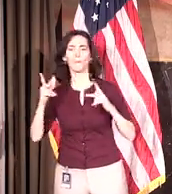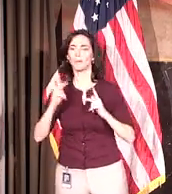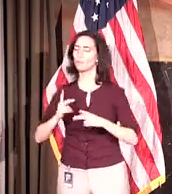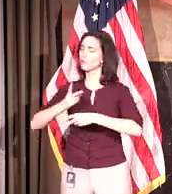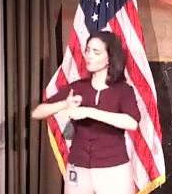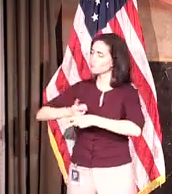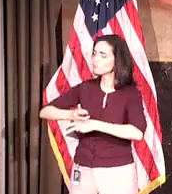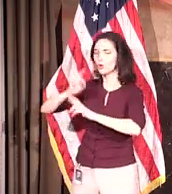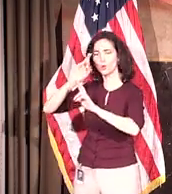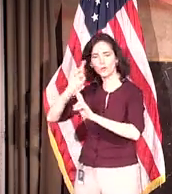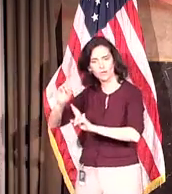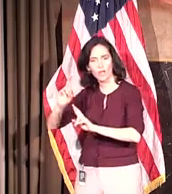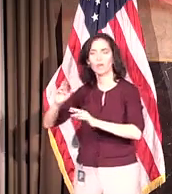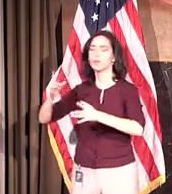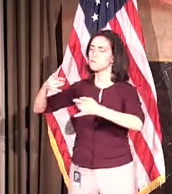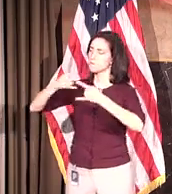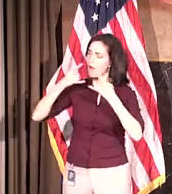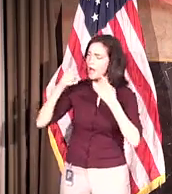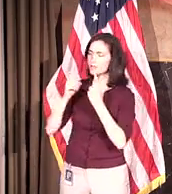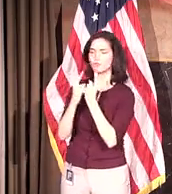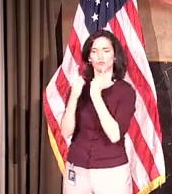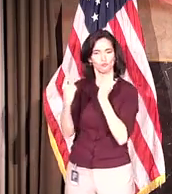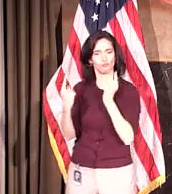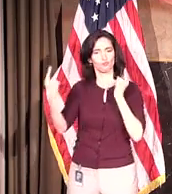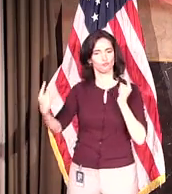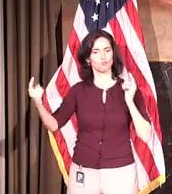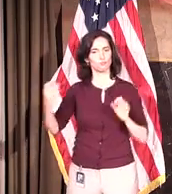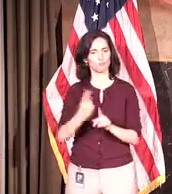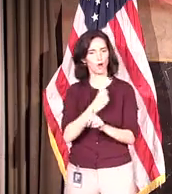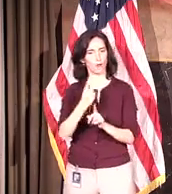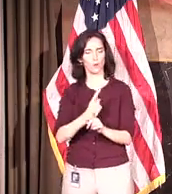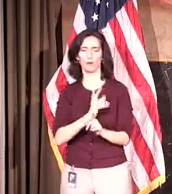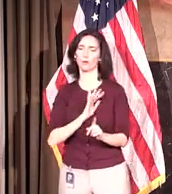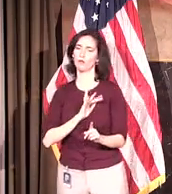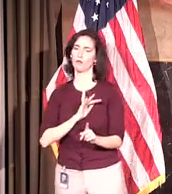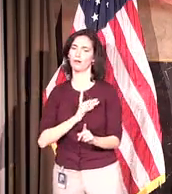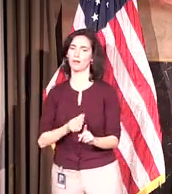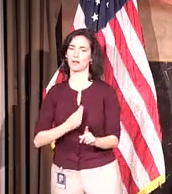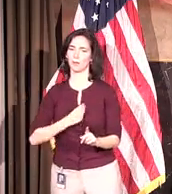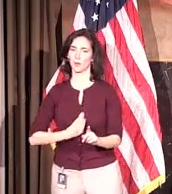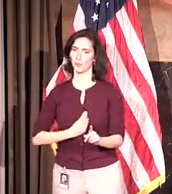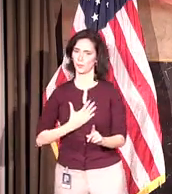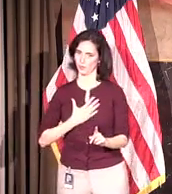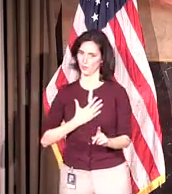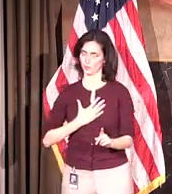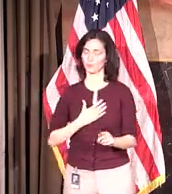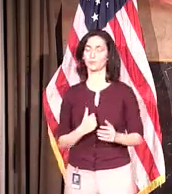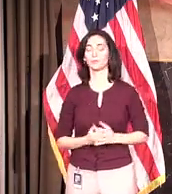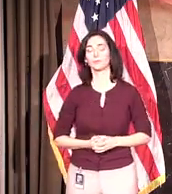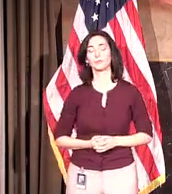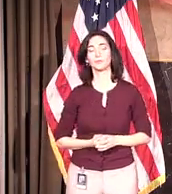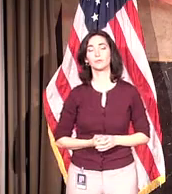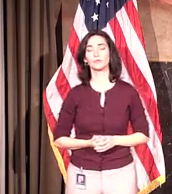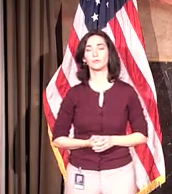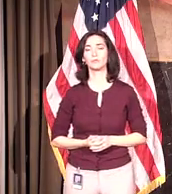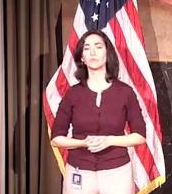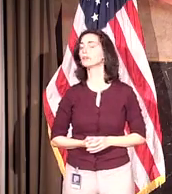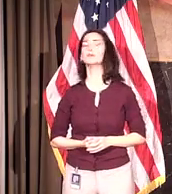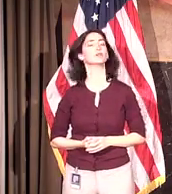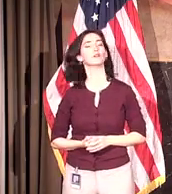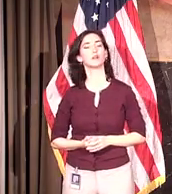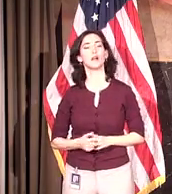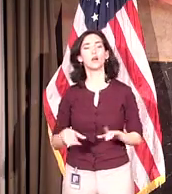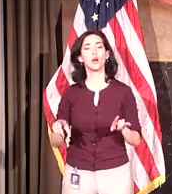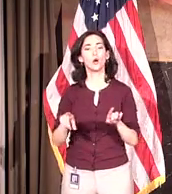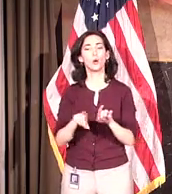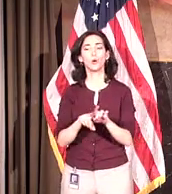paid attention to masking and distancing. And that's really good to hear. It also is good news insofar as I